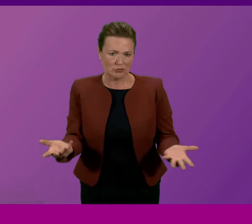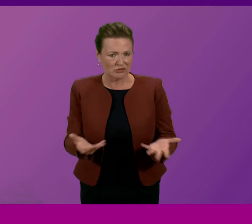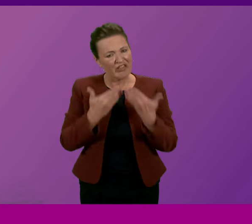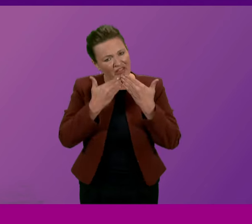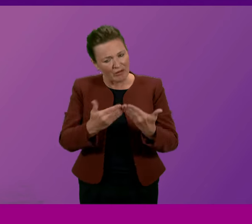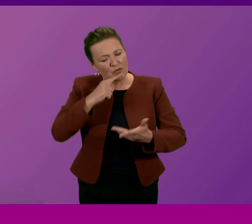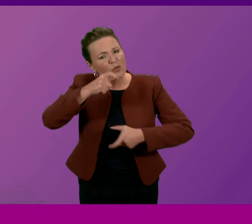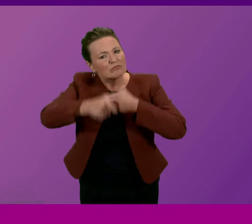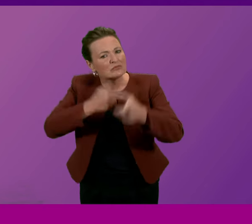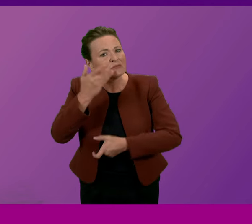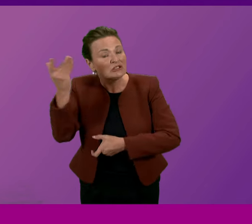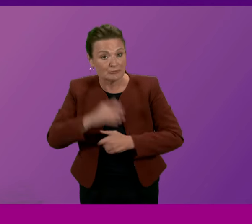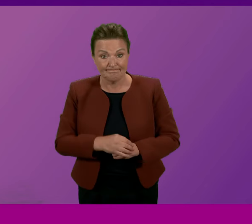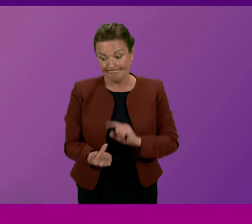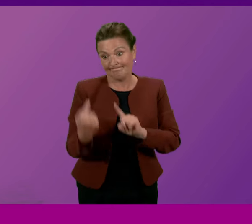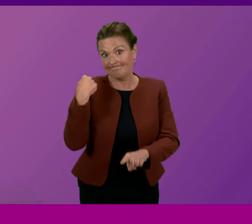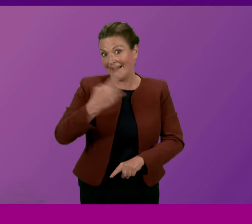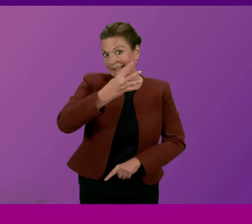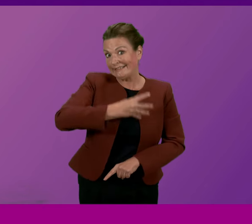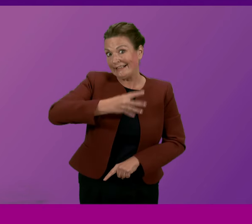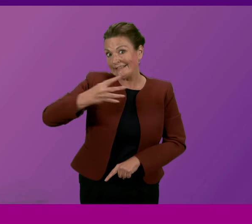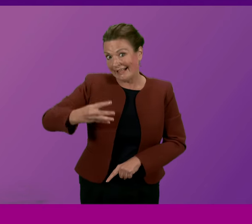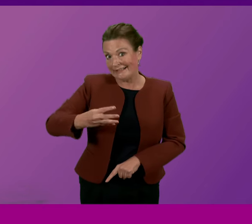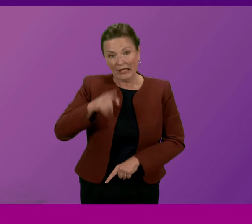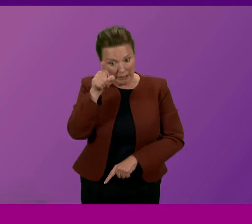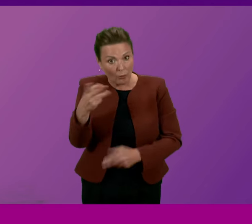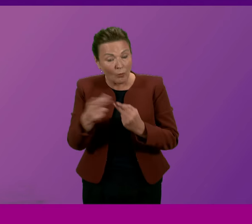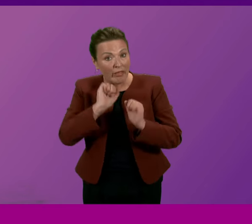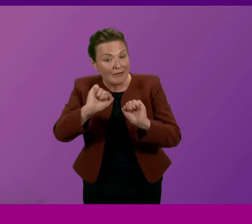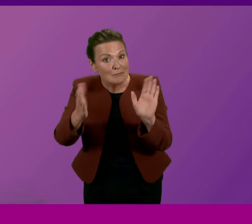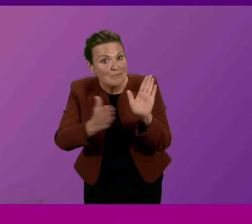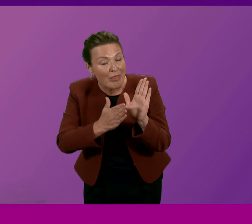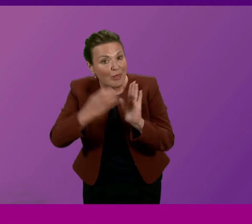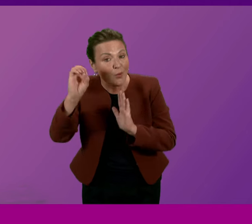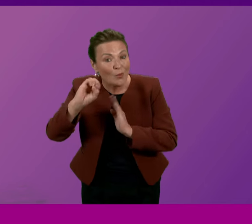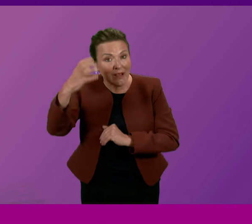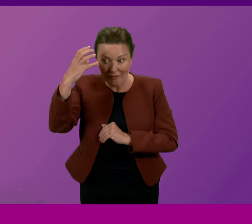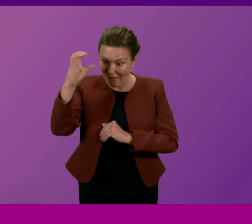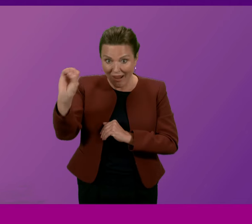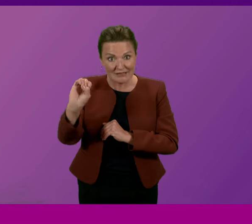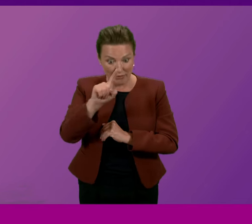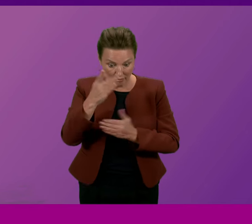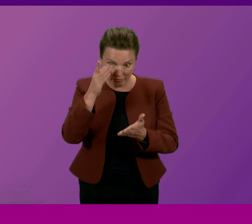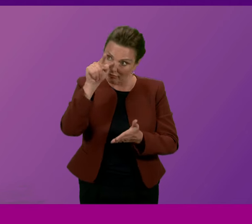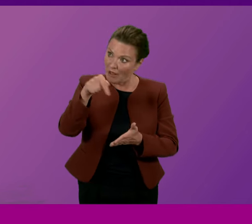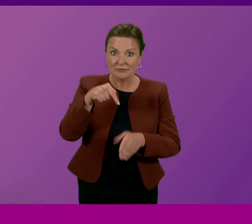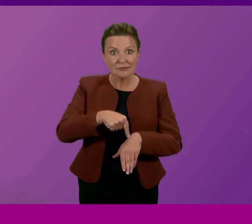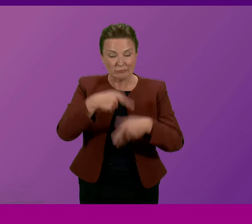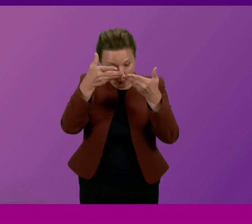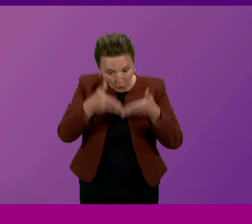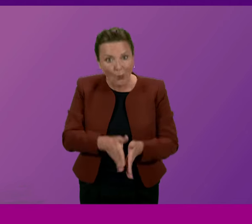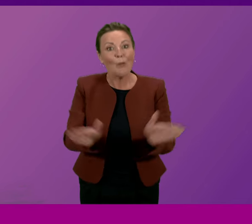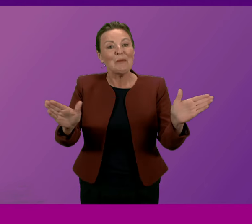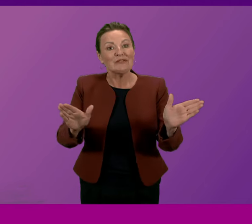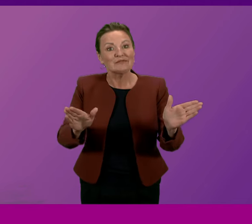In 1999, he joined his beloved late mother at the opening of Scotland's Parliament, where Her Majesty declared a